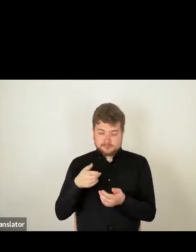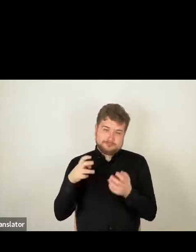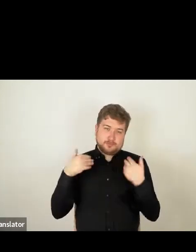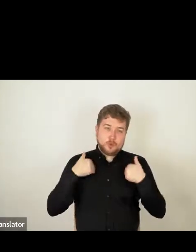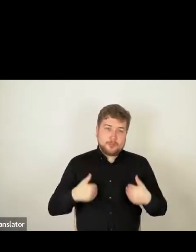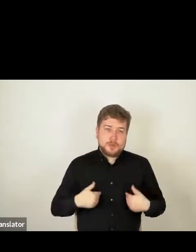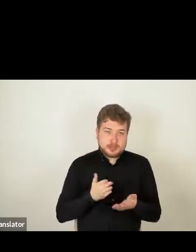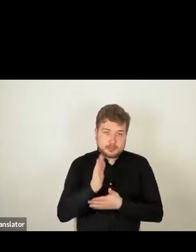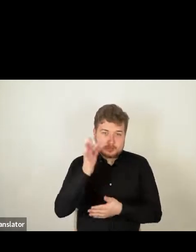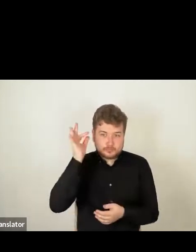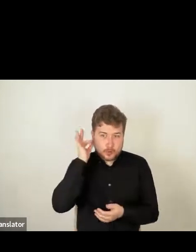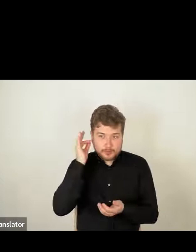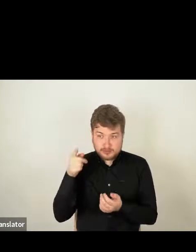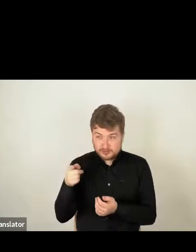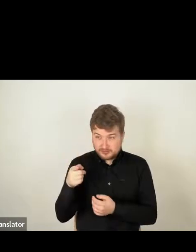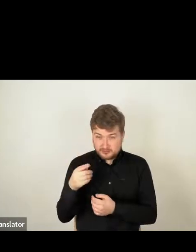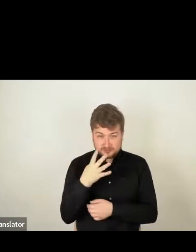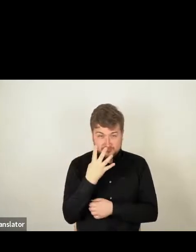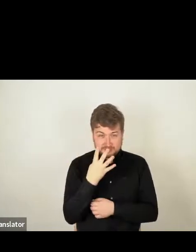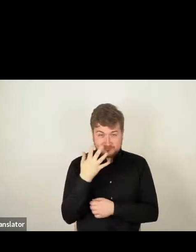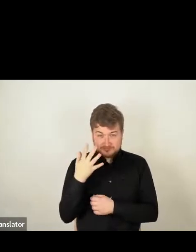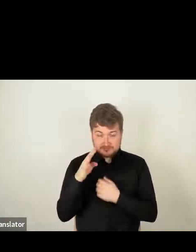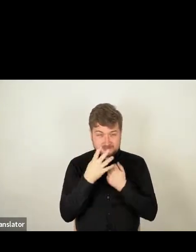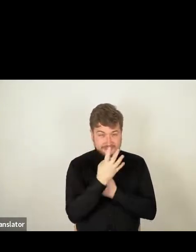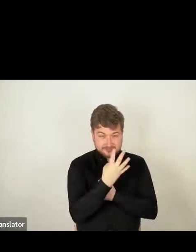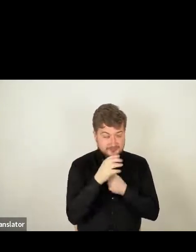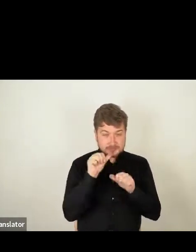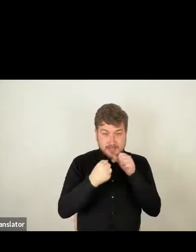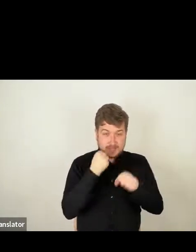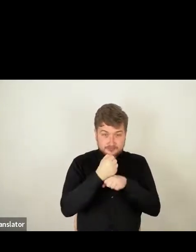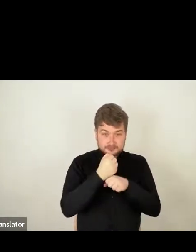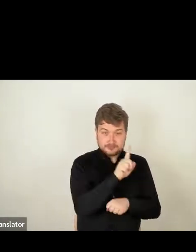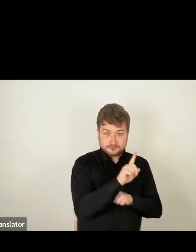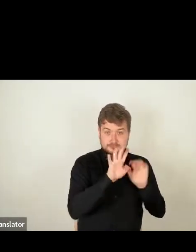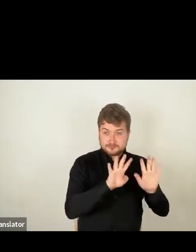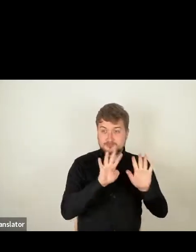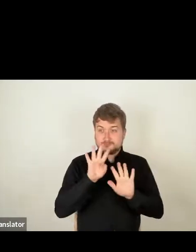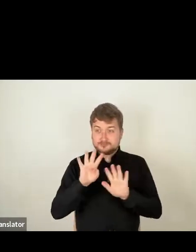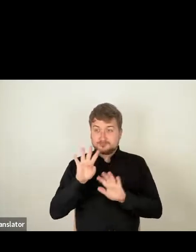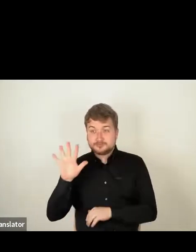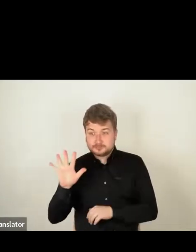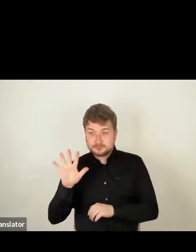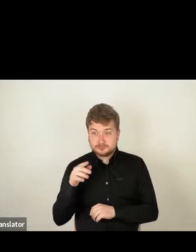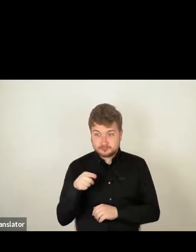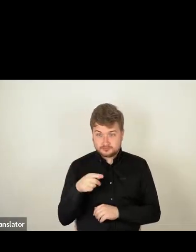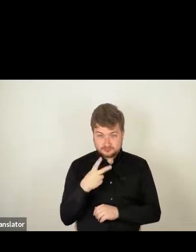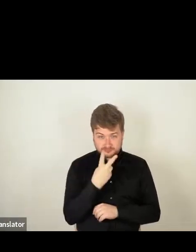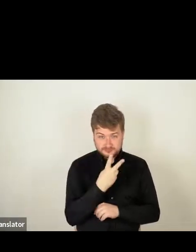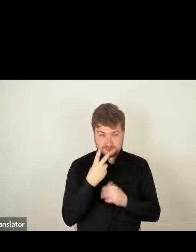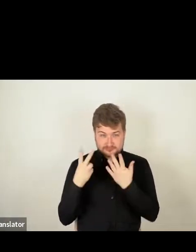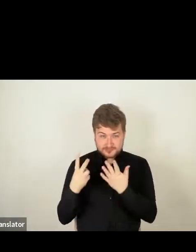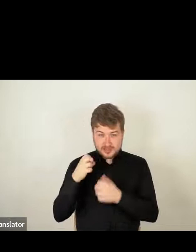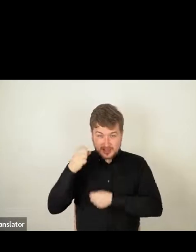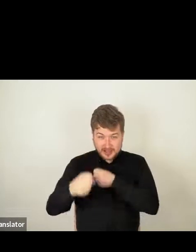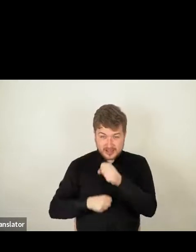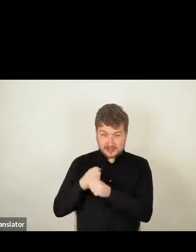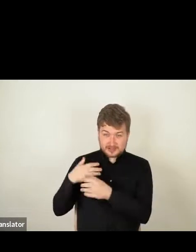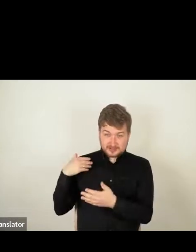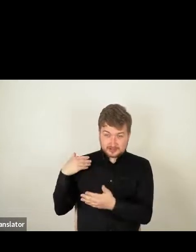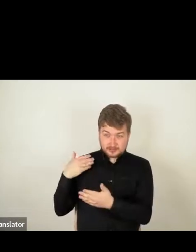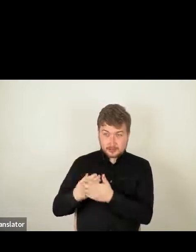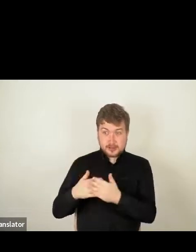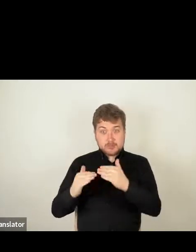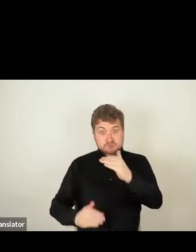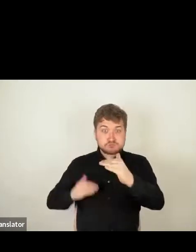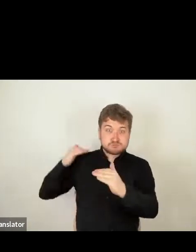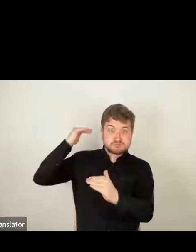But since then, 27 years ago, we have not made the kind of progress we had expected to make in terms of national